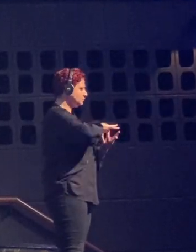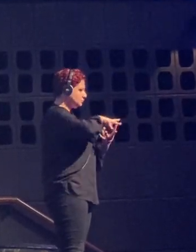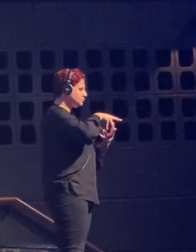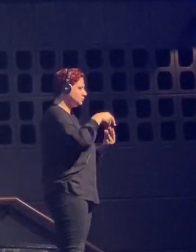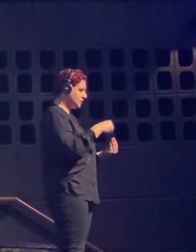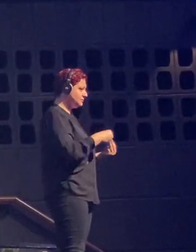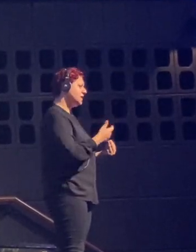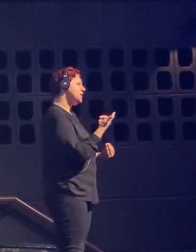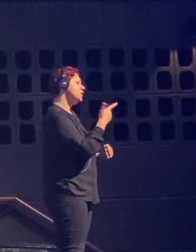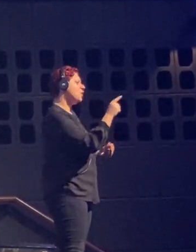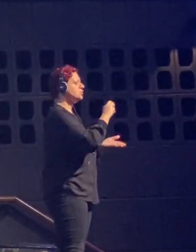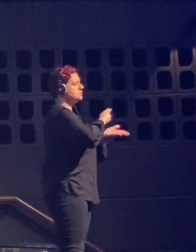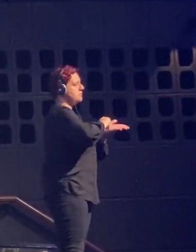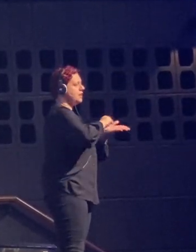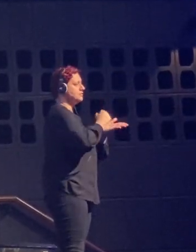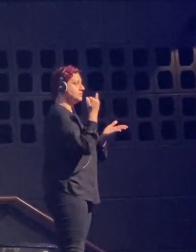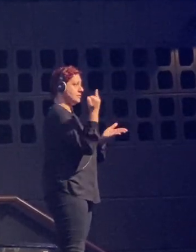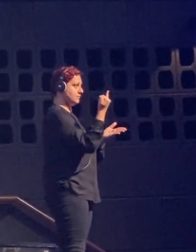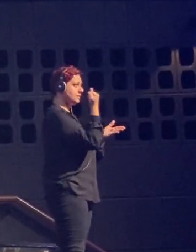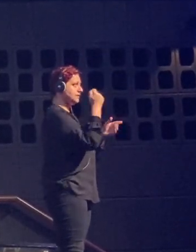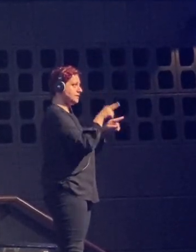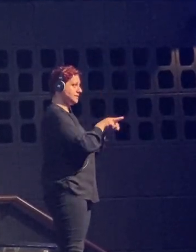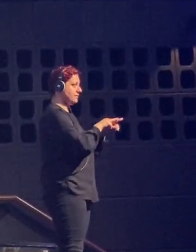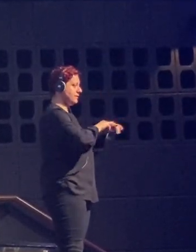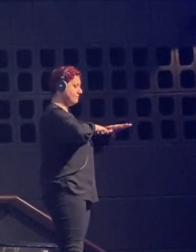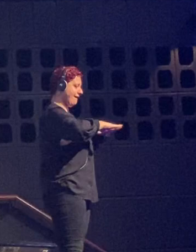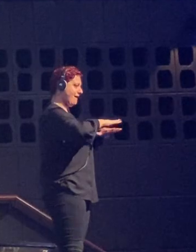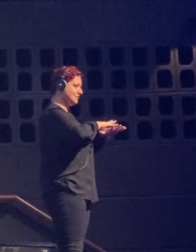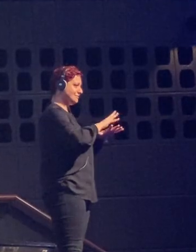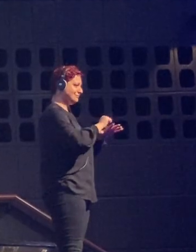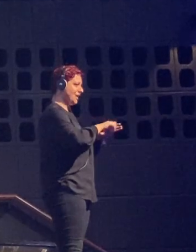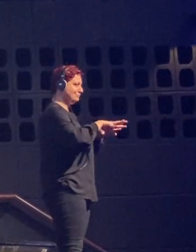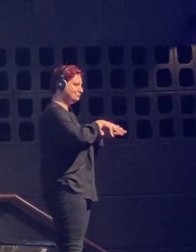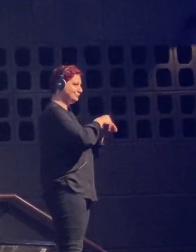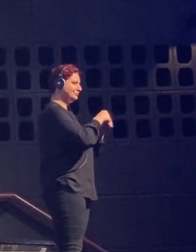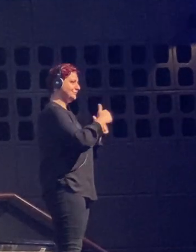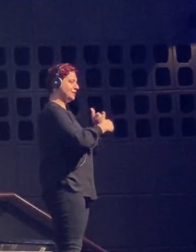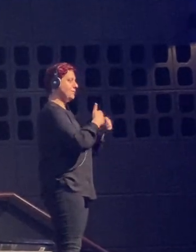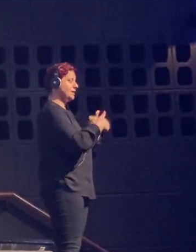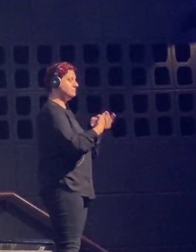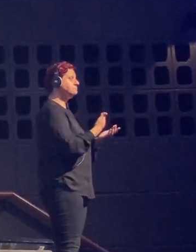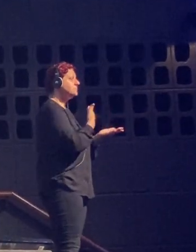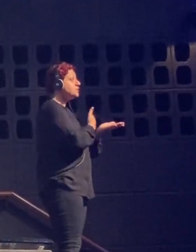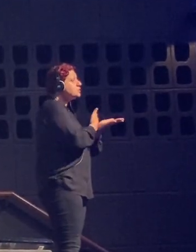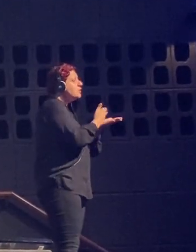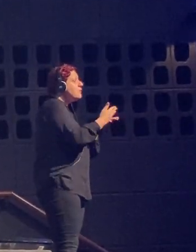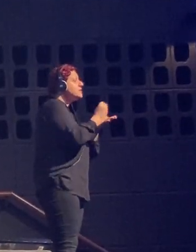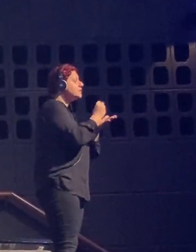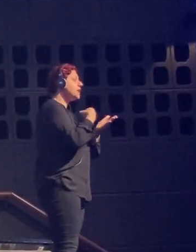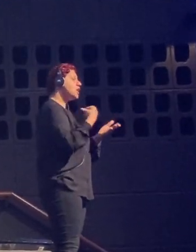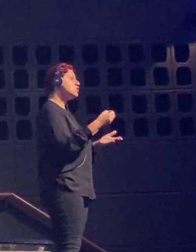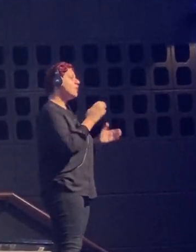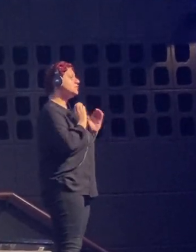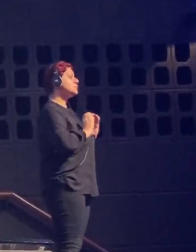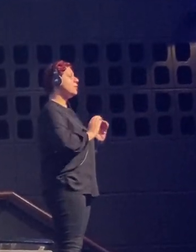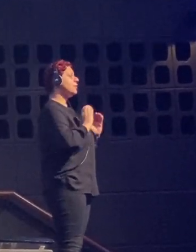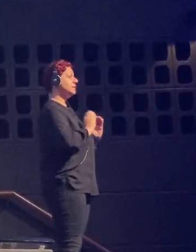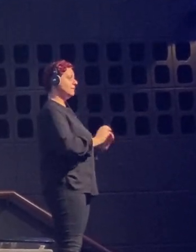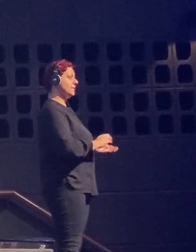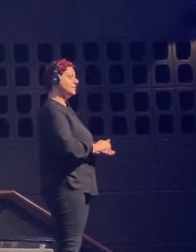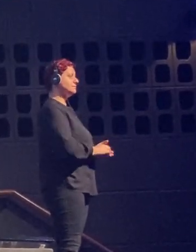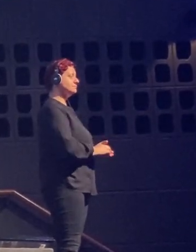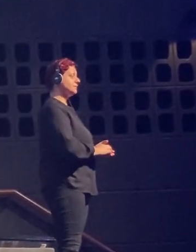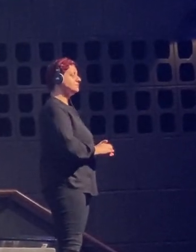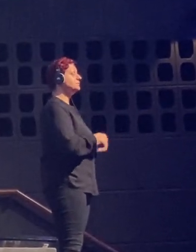and models for working. And then we start to show the new behaviors. When we create the environment, we